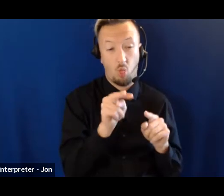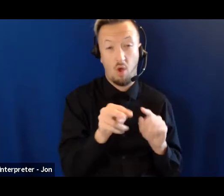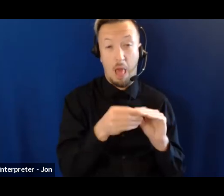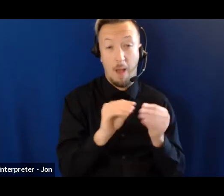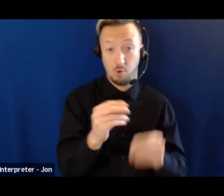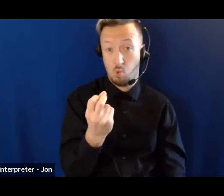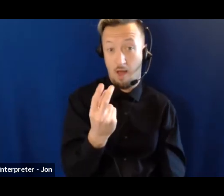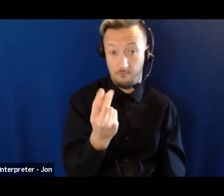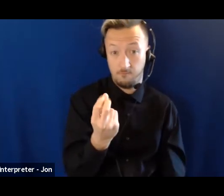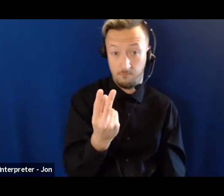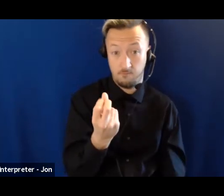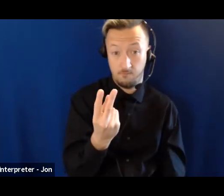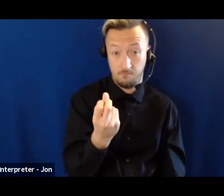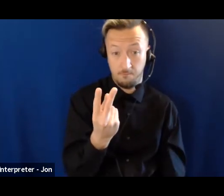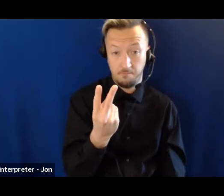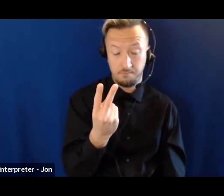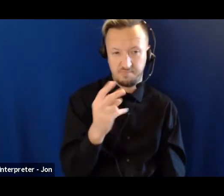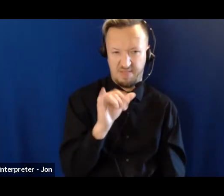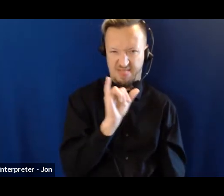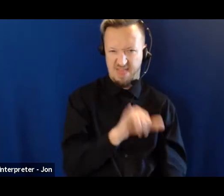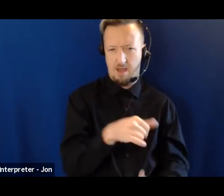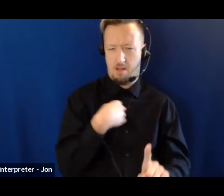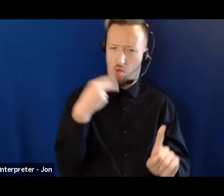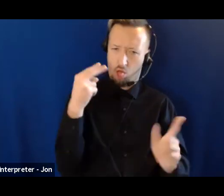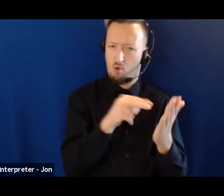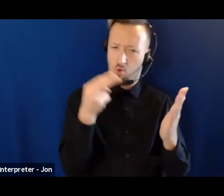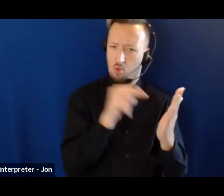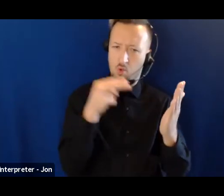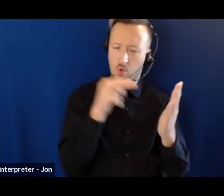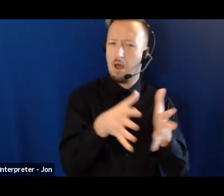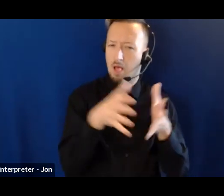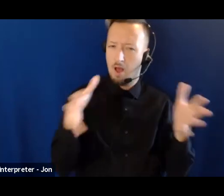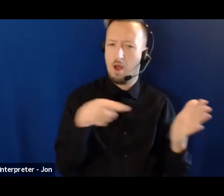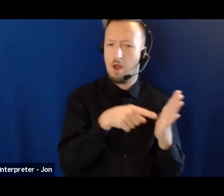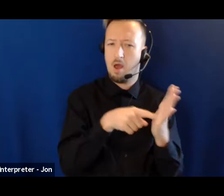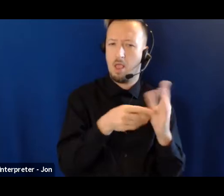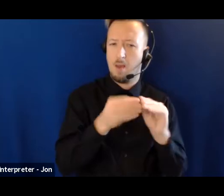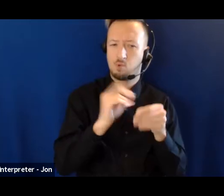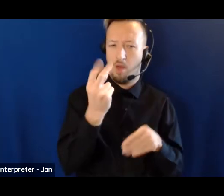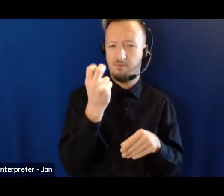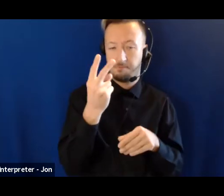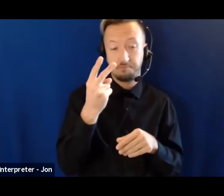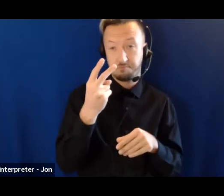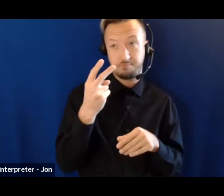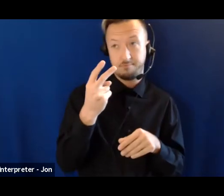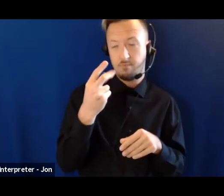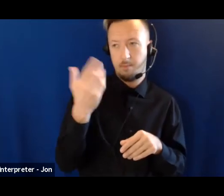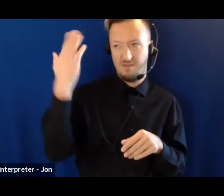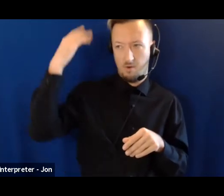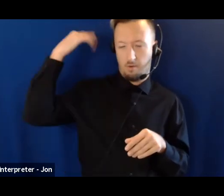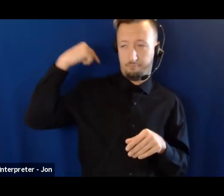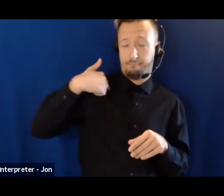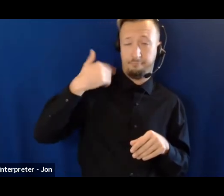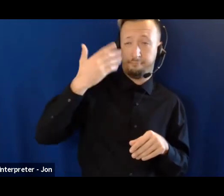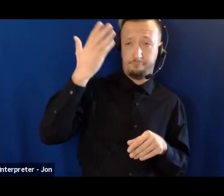and this is one I go back to a lot because I didn't realize this probably until, I don't